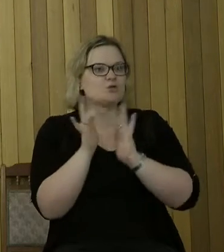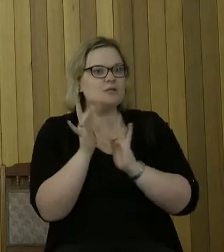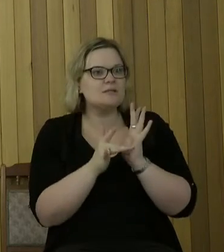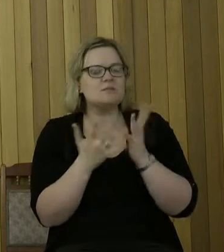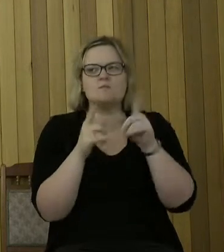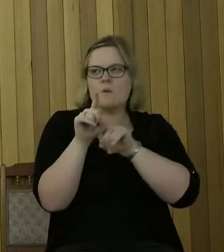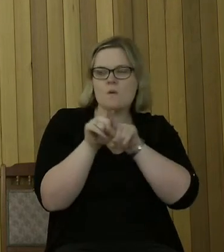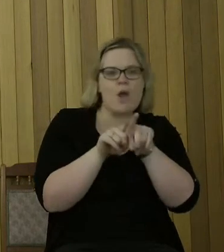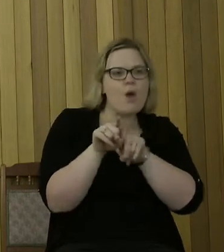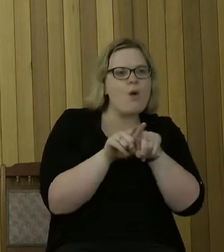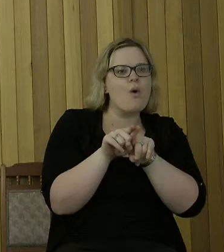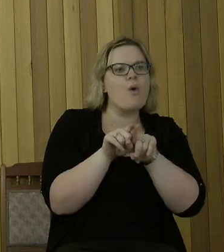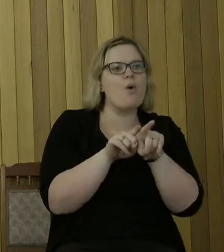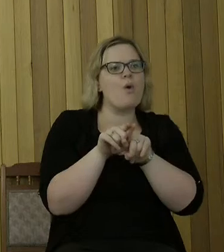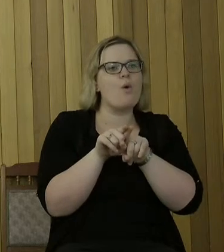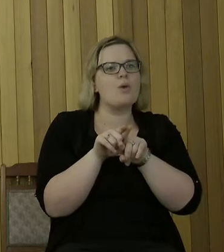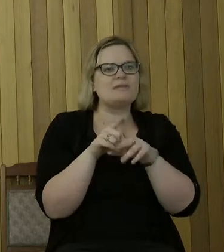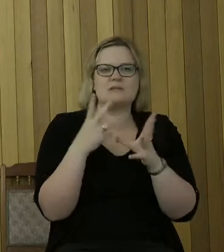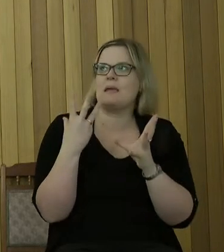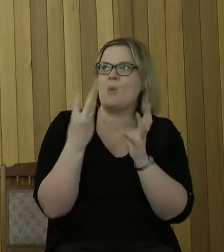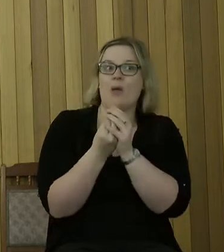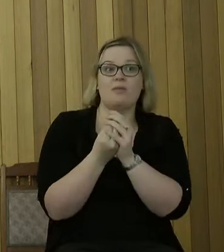learn, and just be with him.